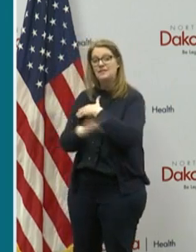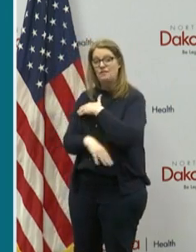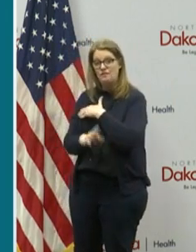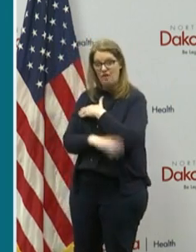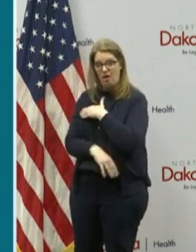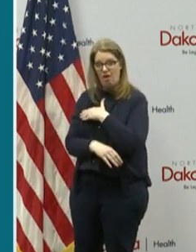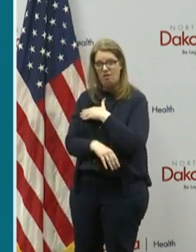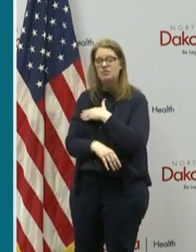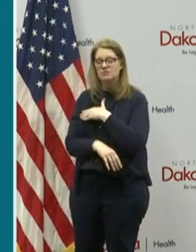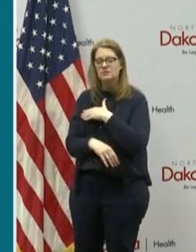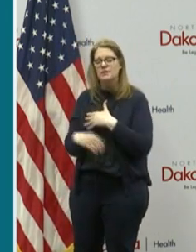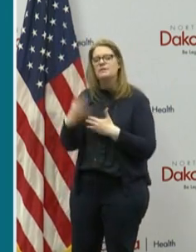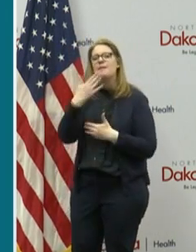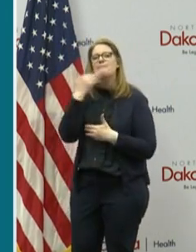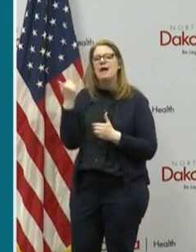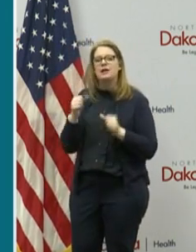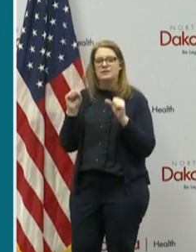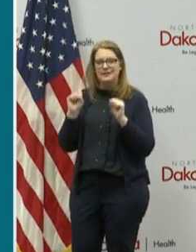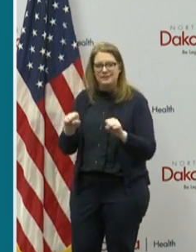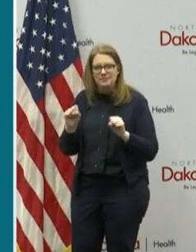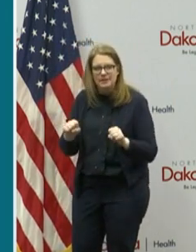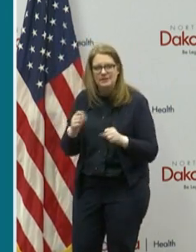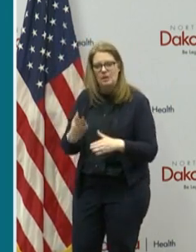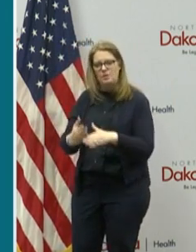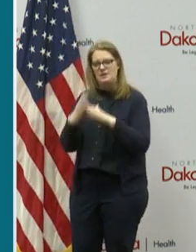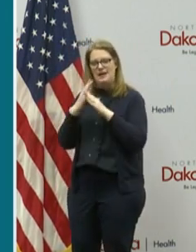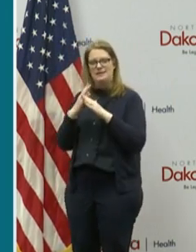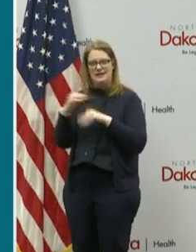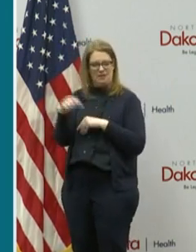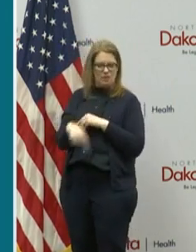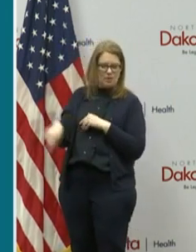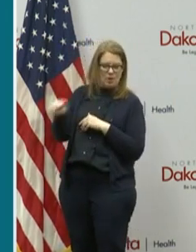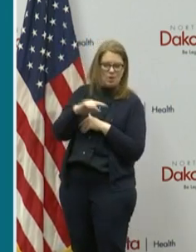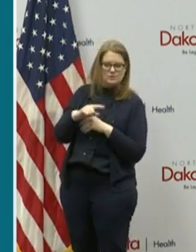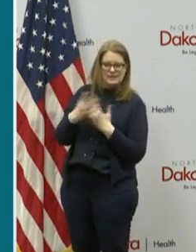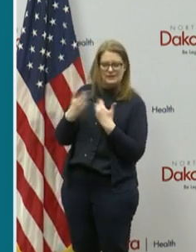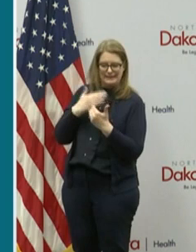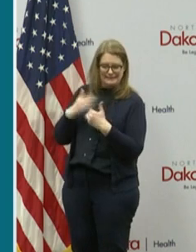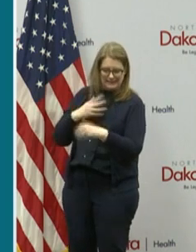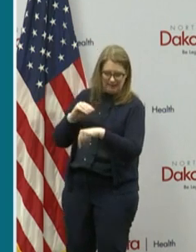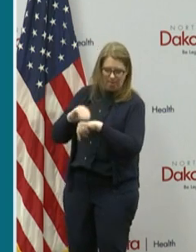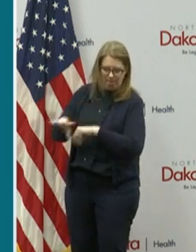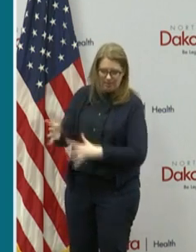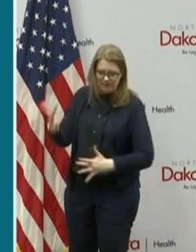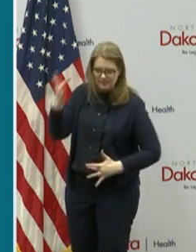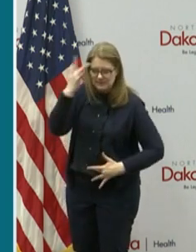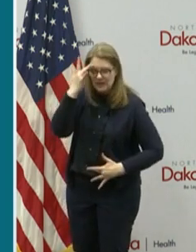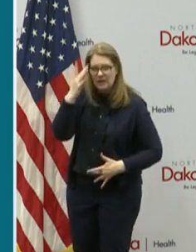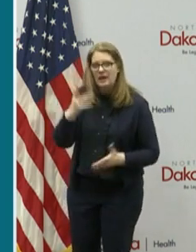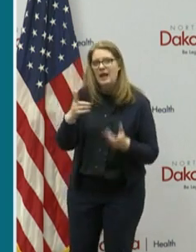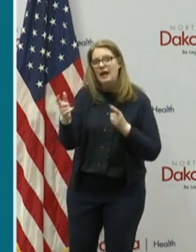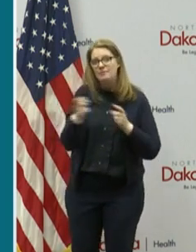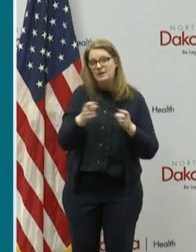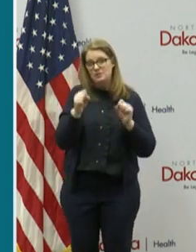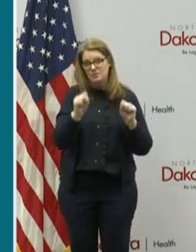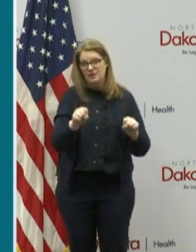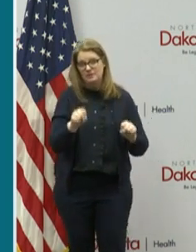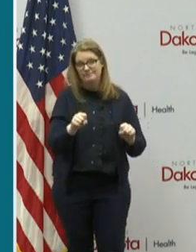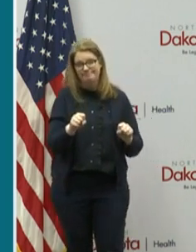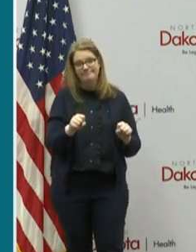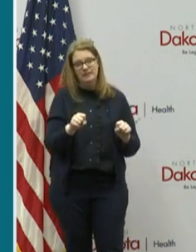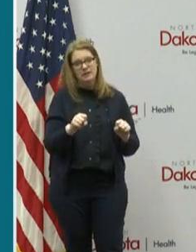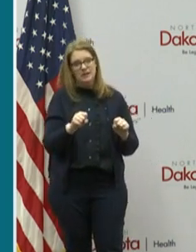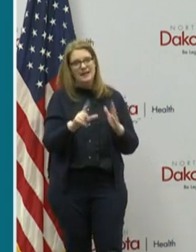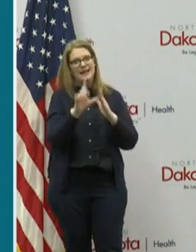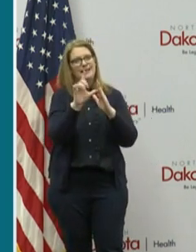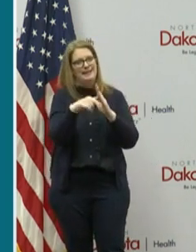stronger and better capability in terms of protecting our most vulnerable, being ready to manage the potential and perhaps inevitable outbreaks